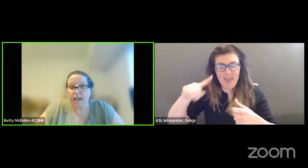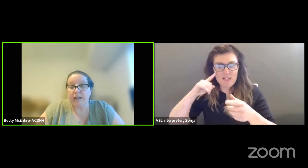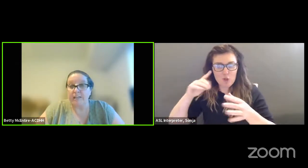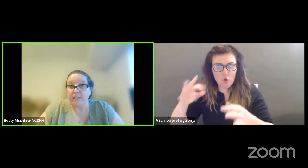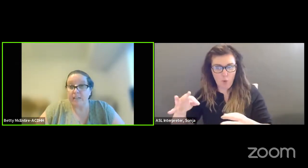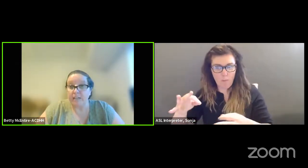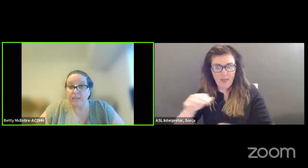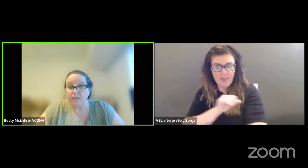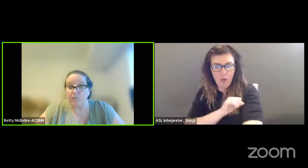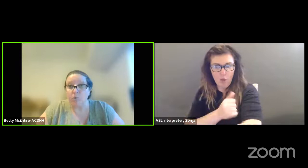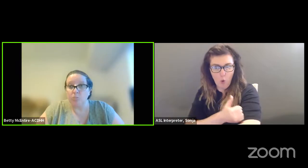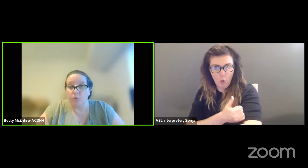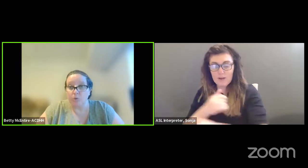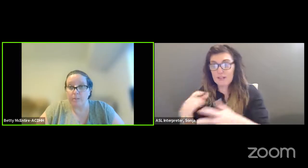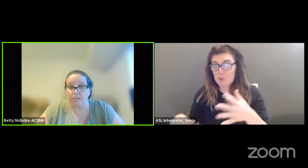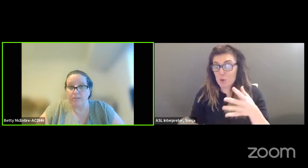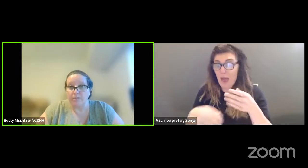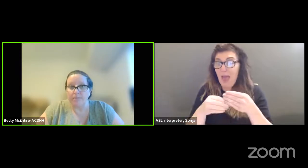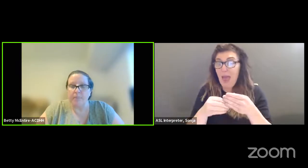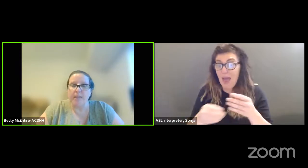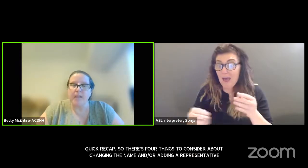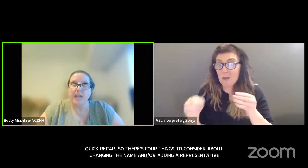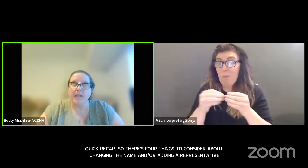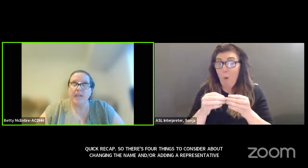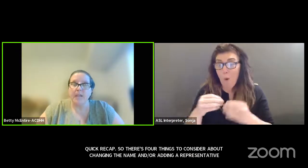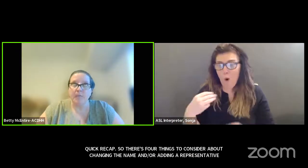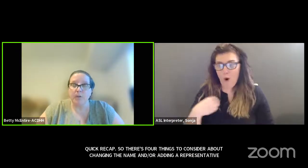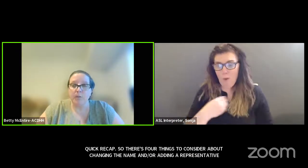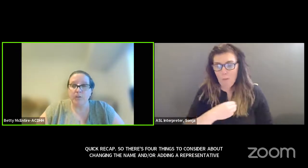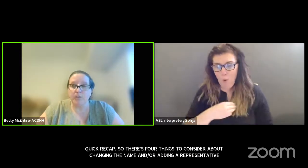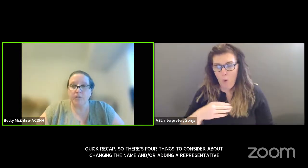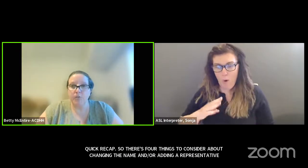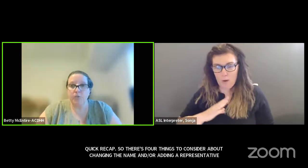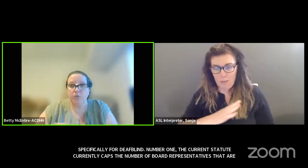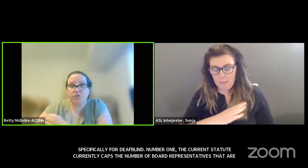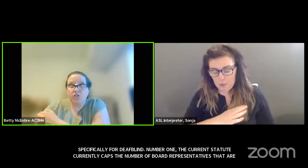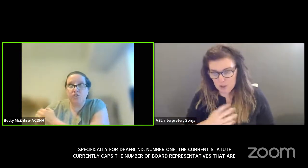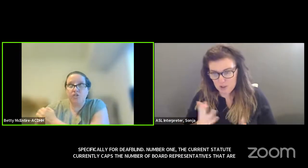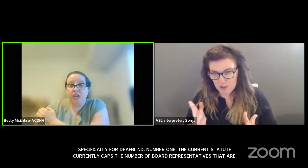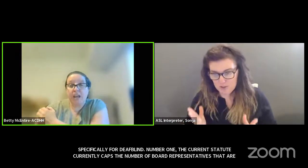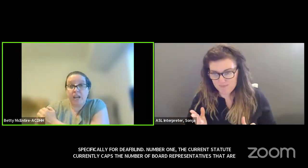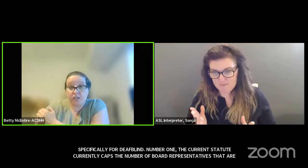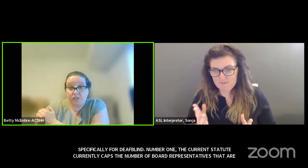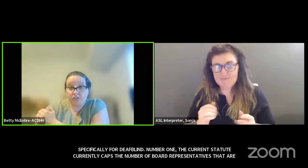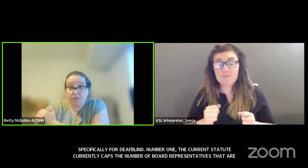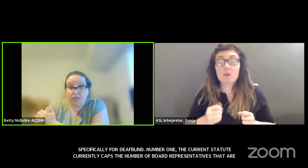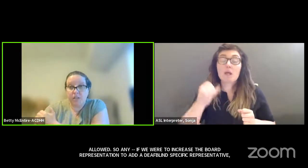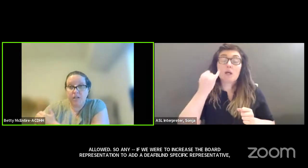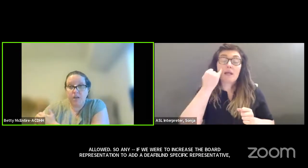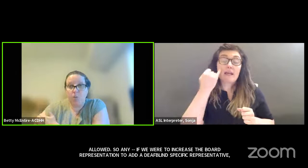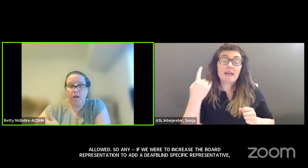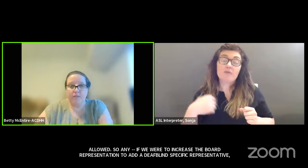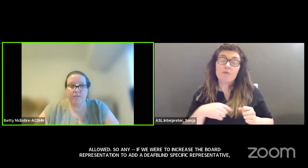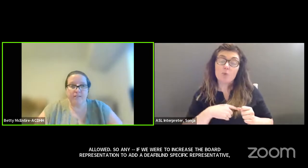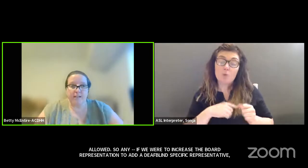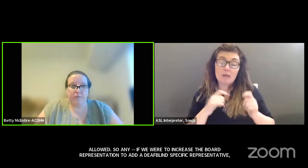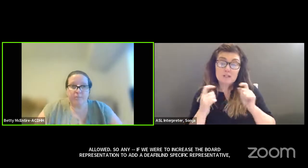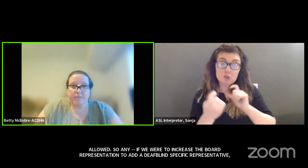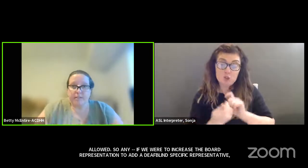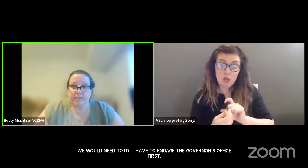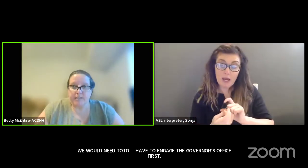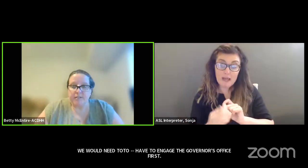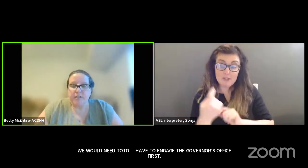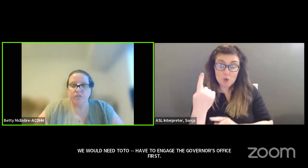us adding any more board members. If we were to change one of the